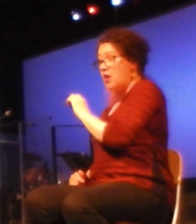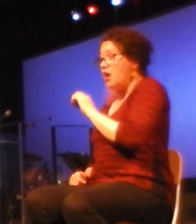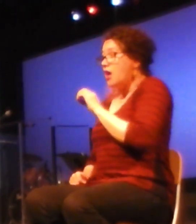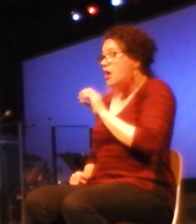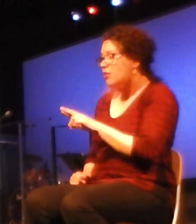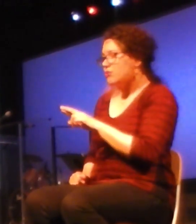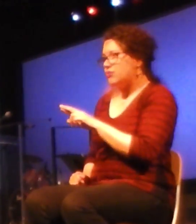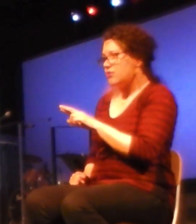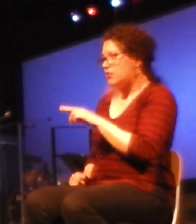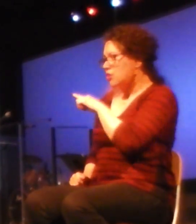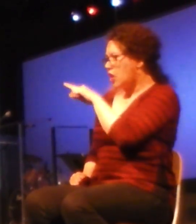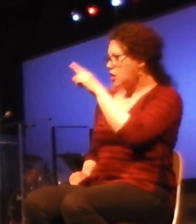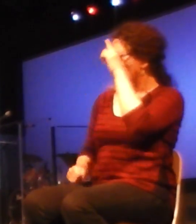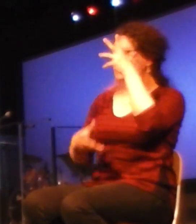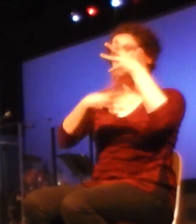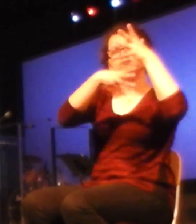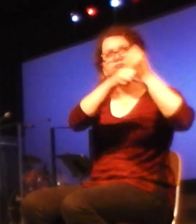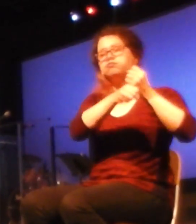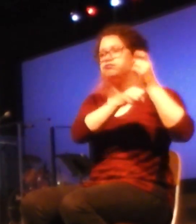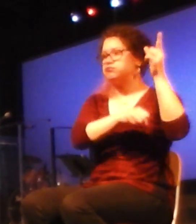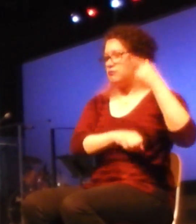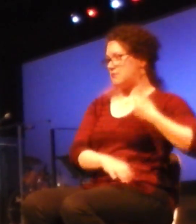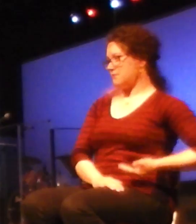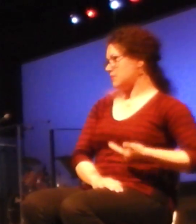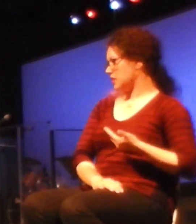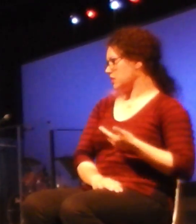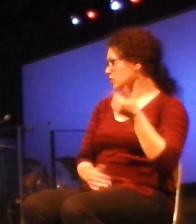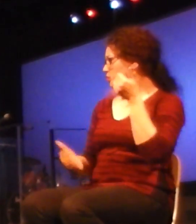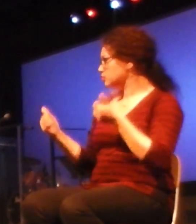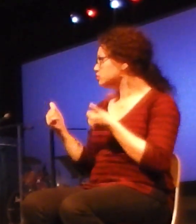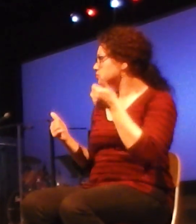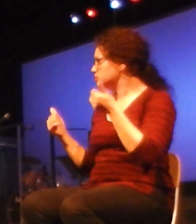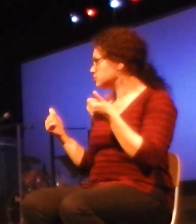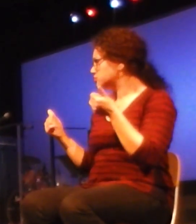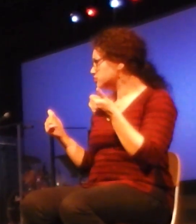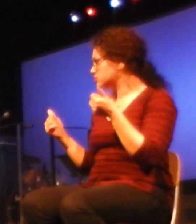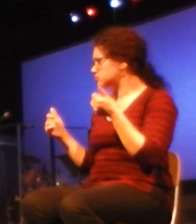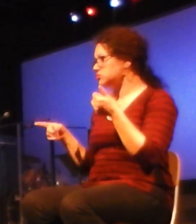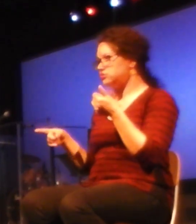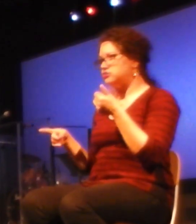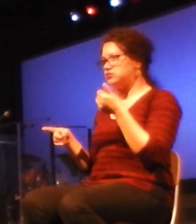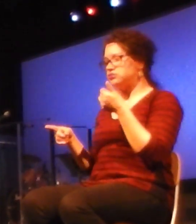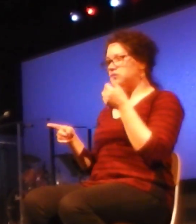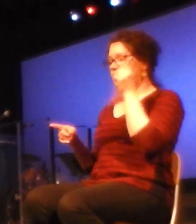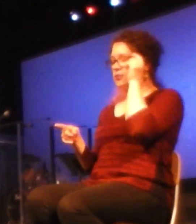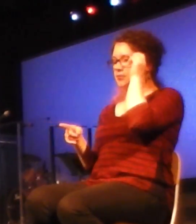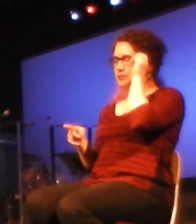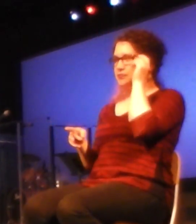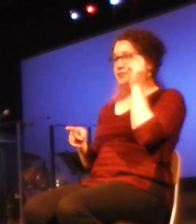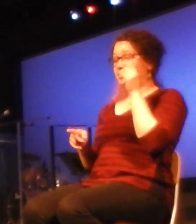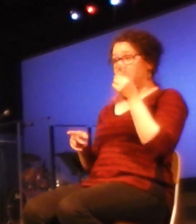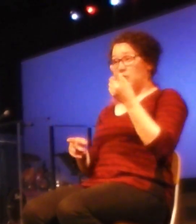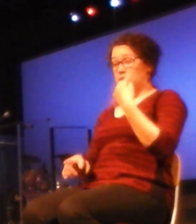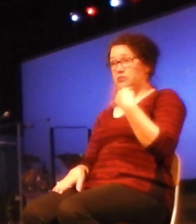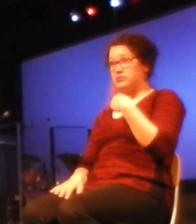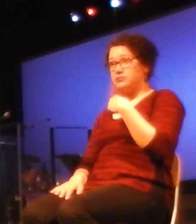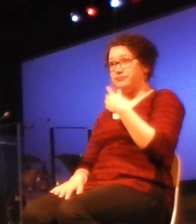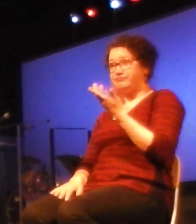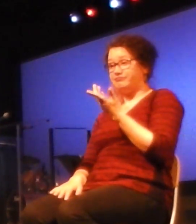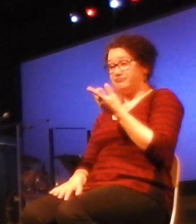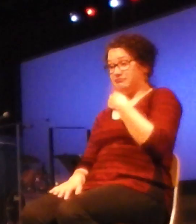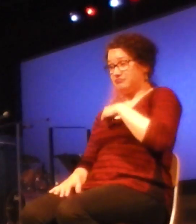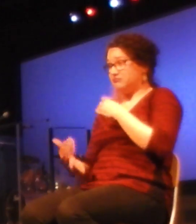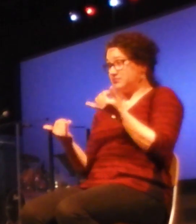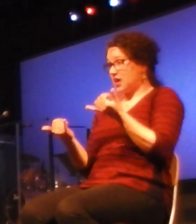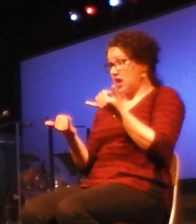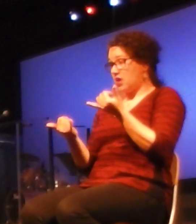to be me? What will be the loudest voice for the Israelites? And so I would say for us